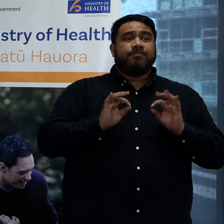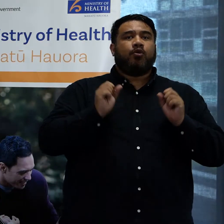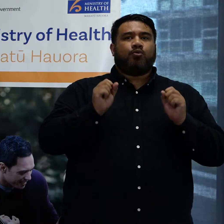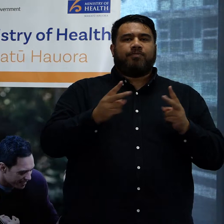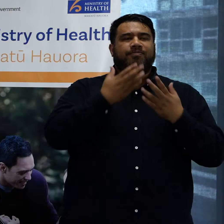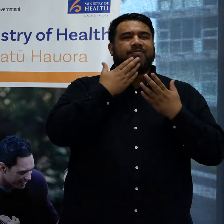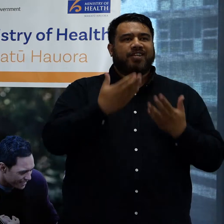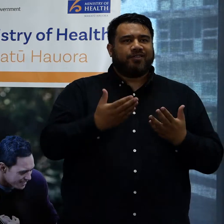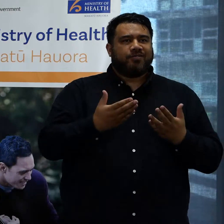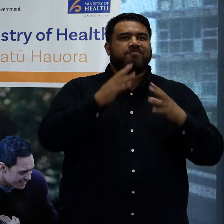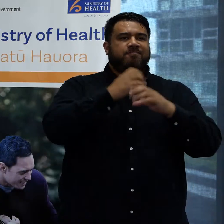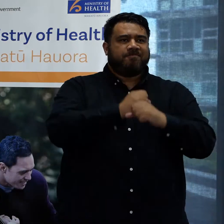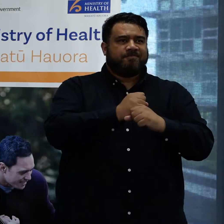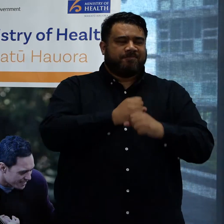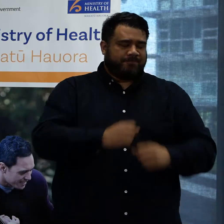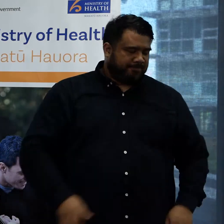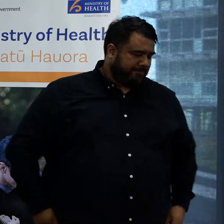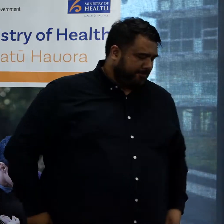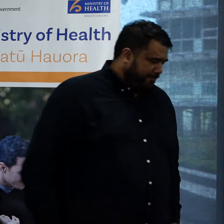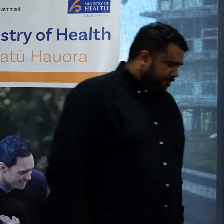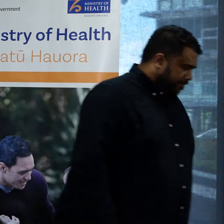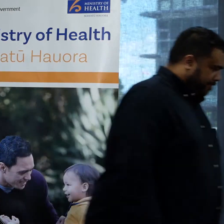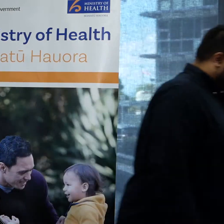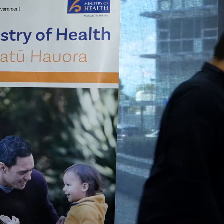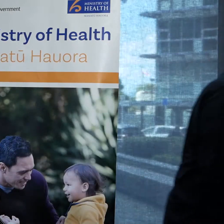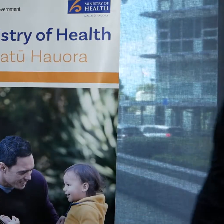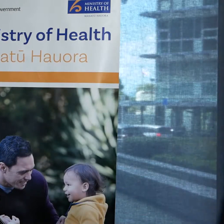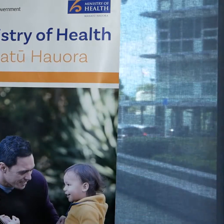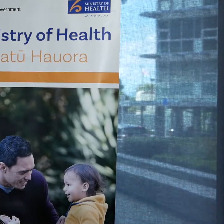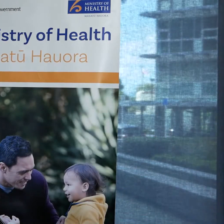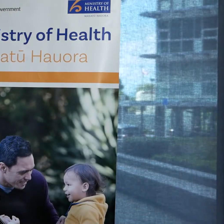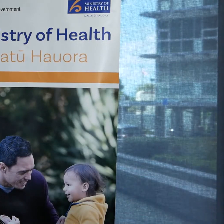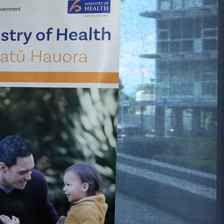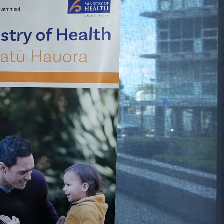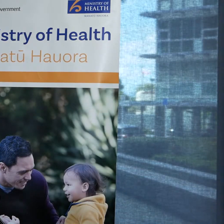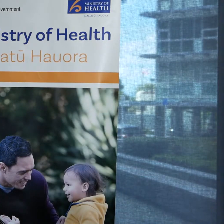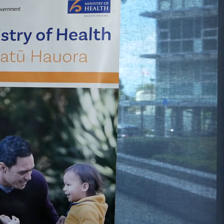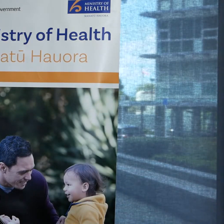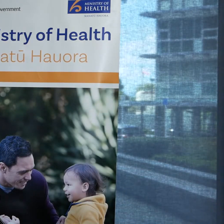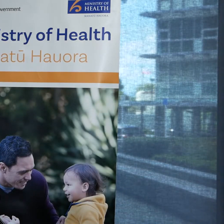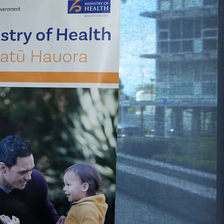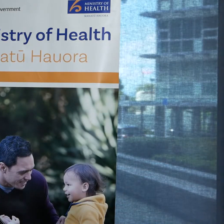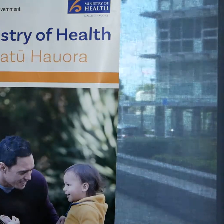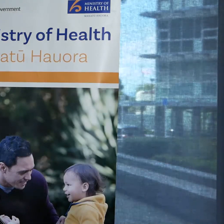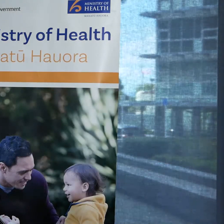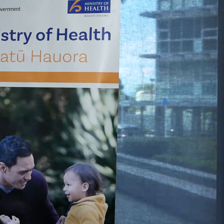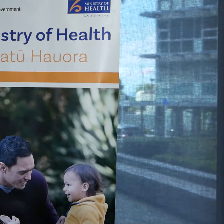thank you very much. Appreciate your support. Thank you. Thank you. Thanks, Alan.